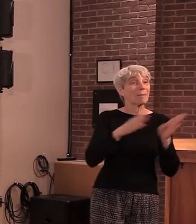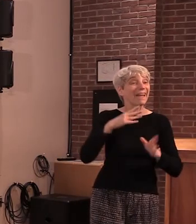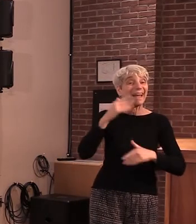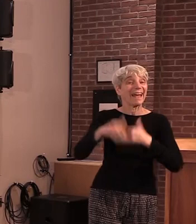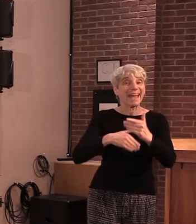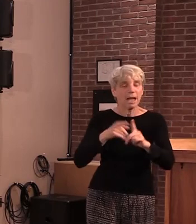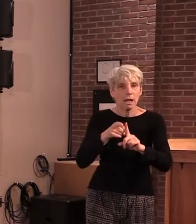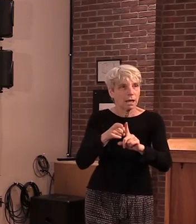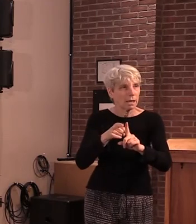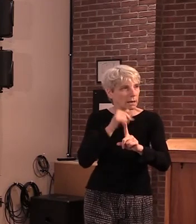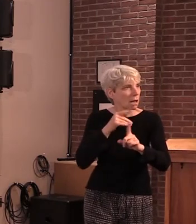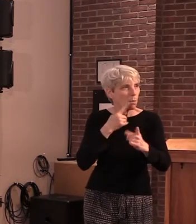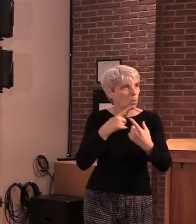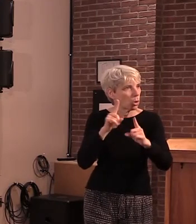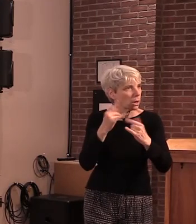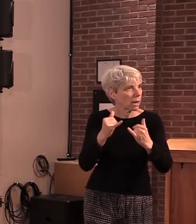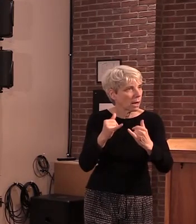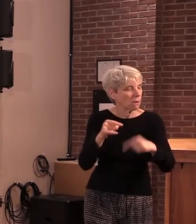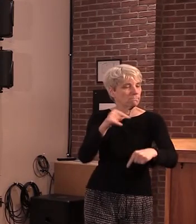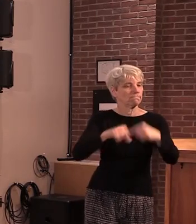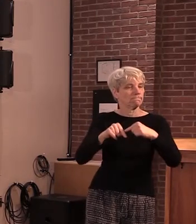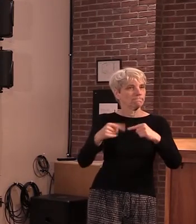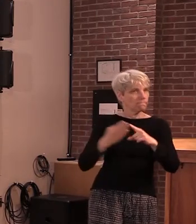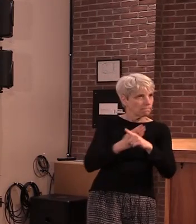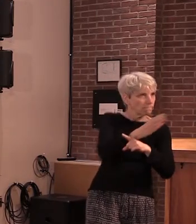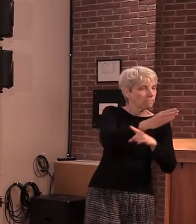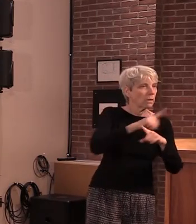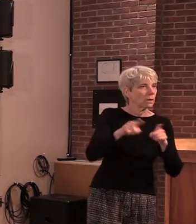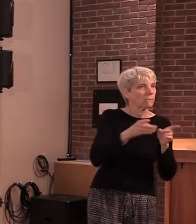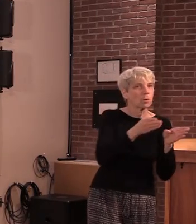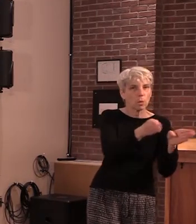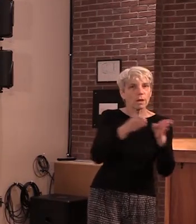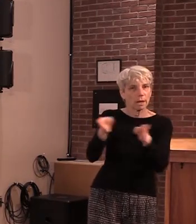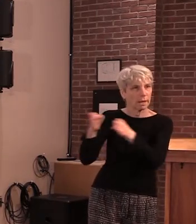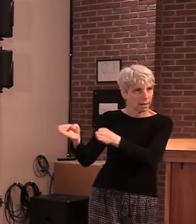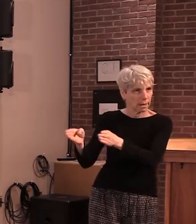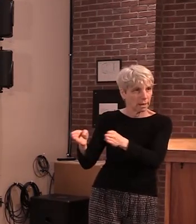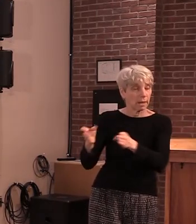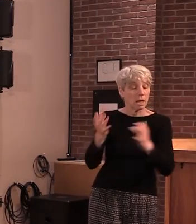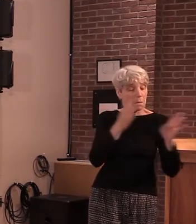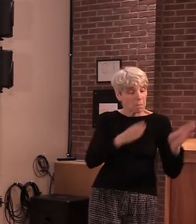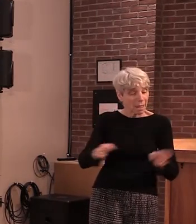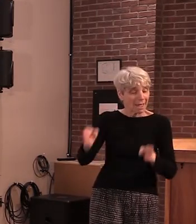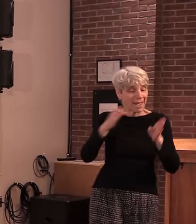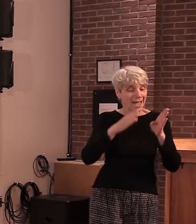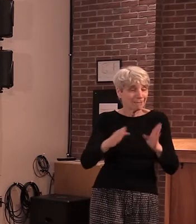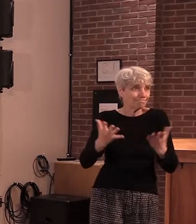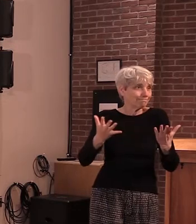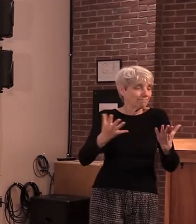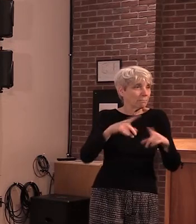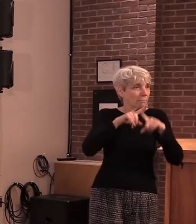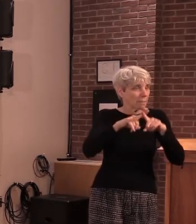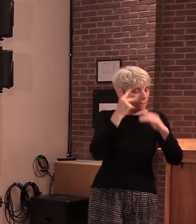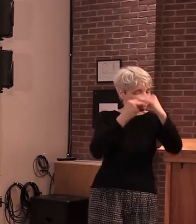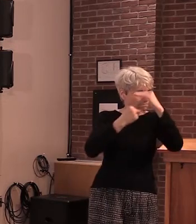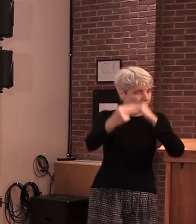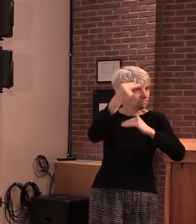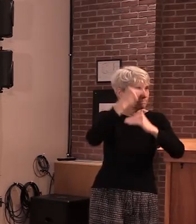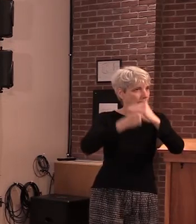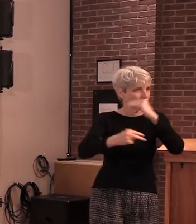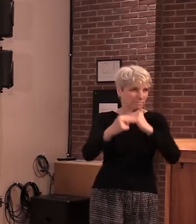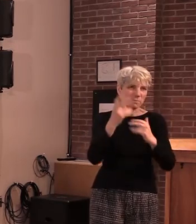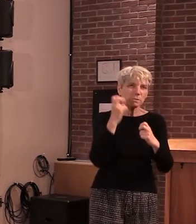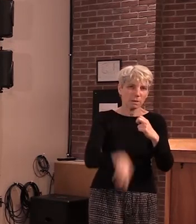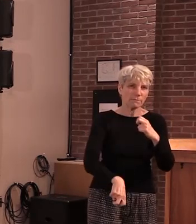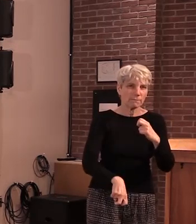our plans are just today's best informed guess of what will happen in the future. That being said, we have learned a lot